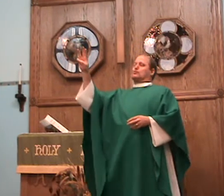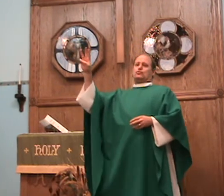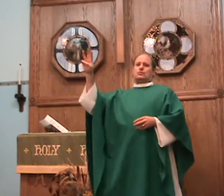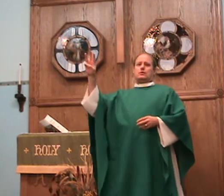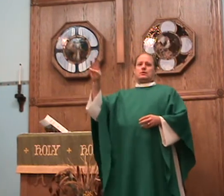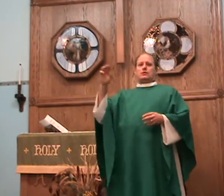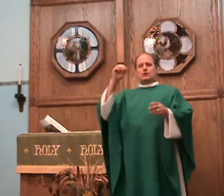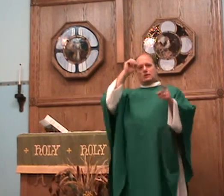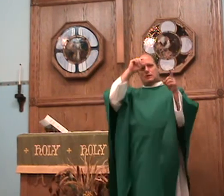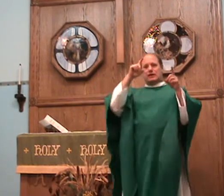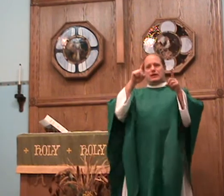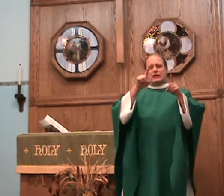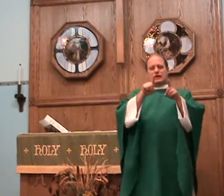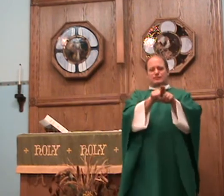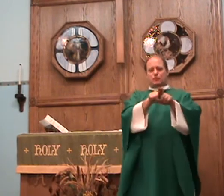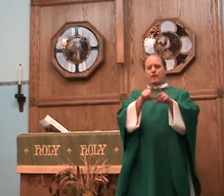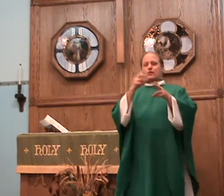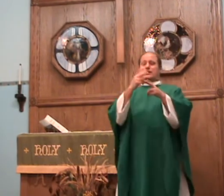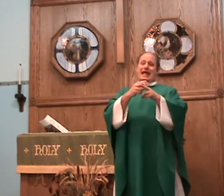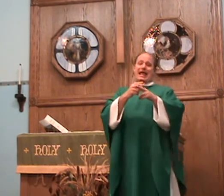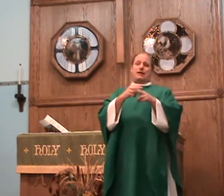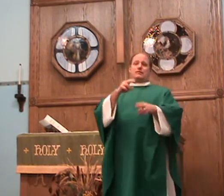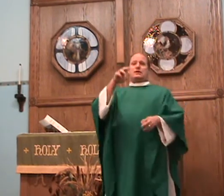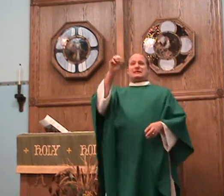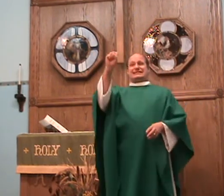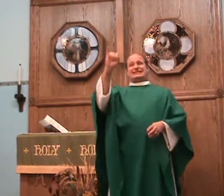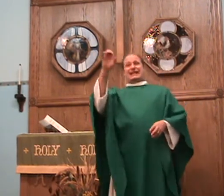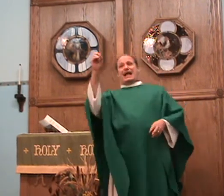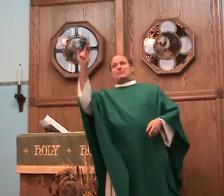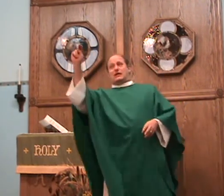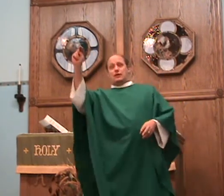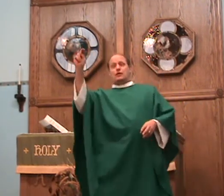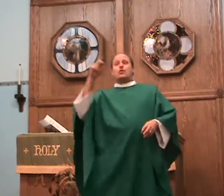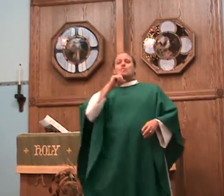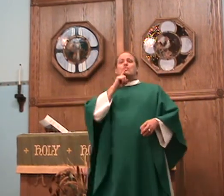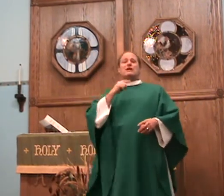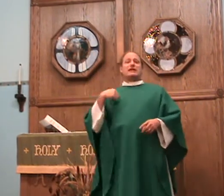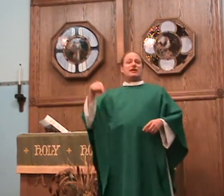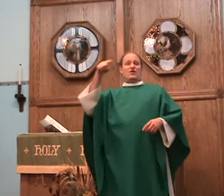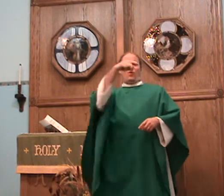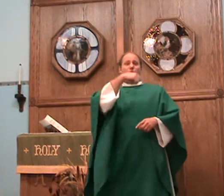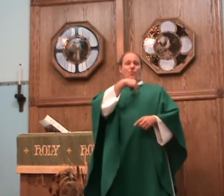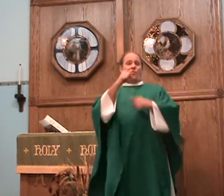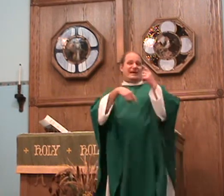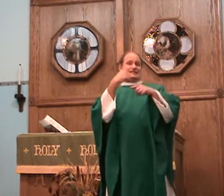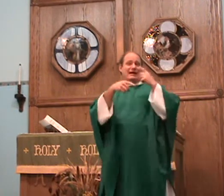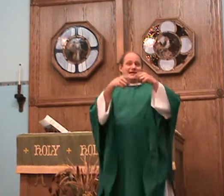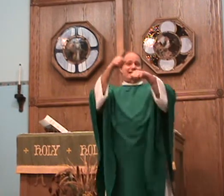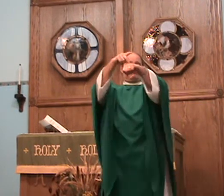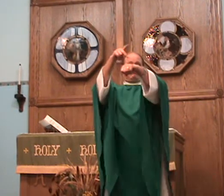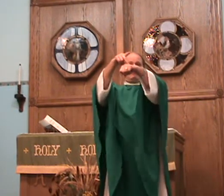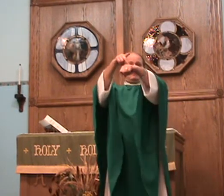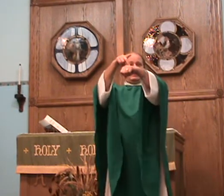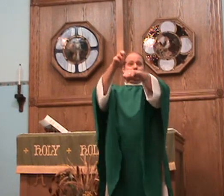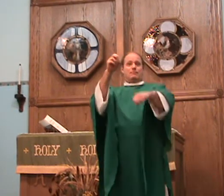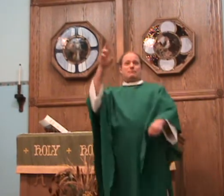Andrew, his brother named Simon, really, we sign it